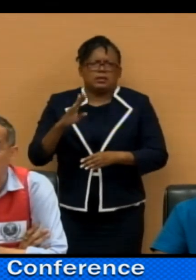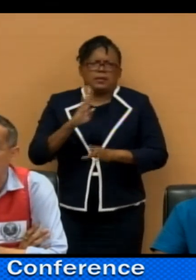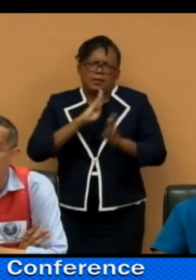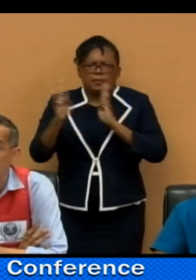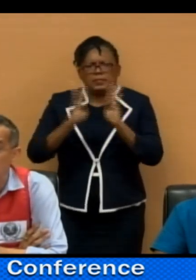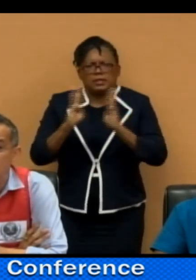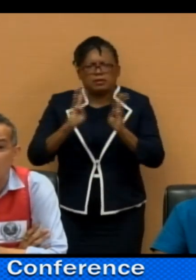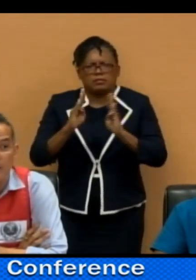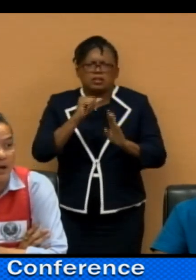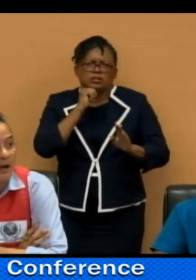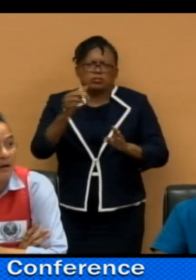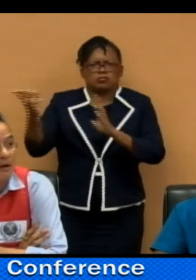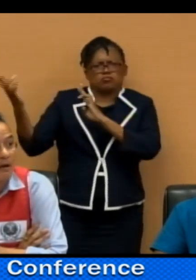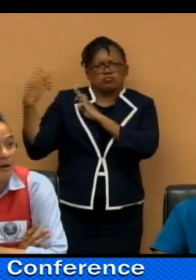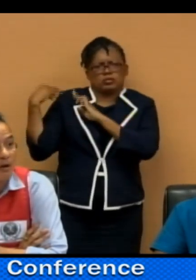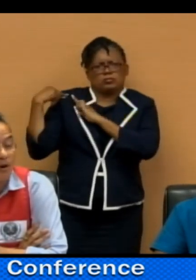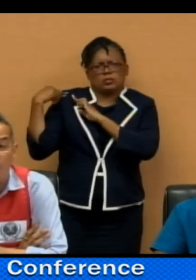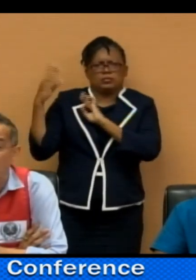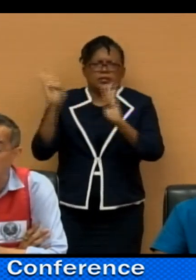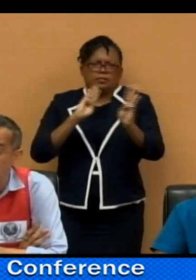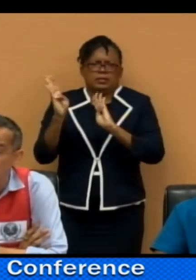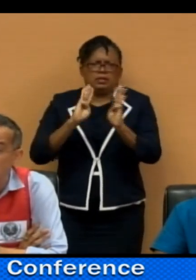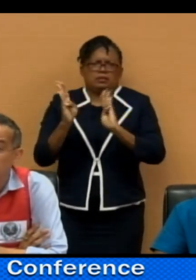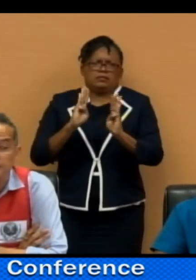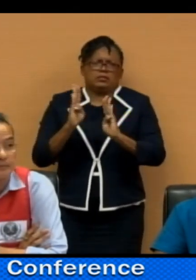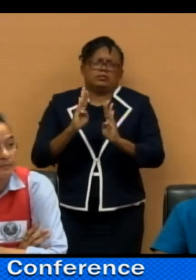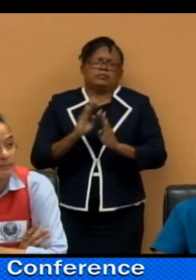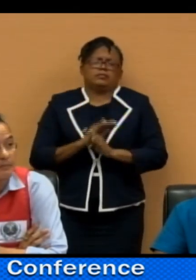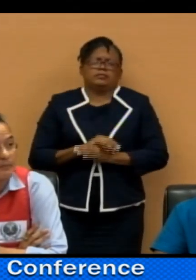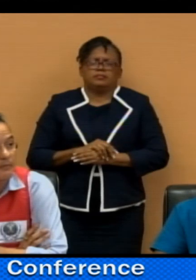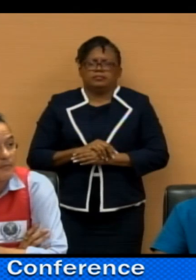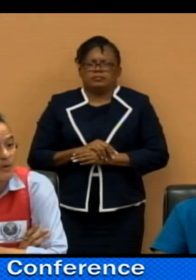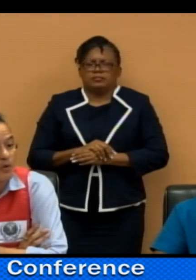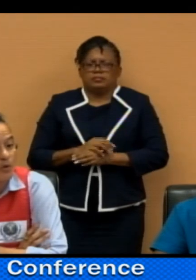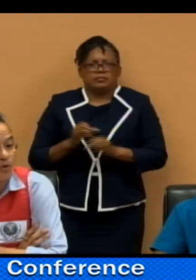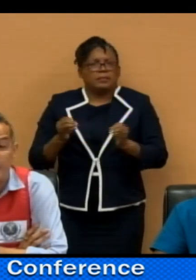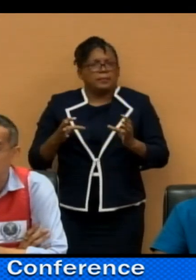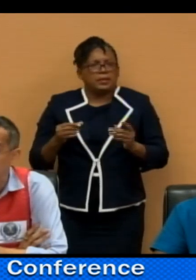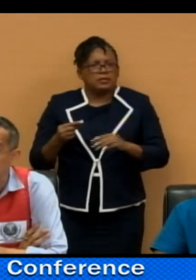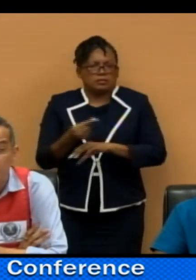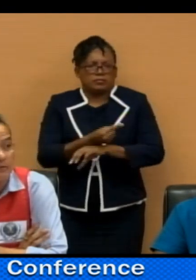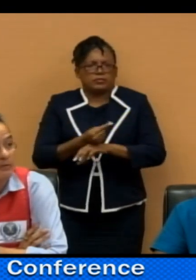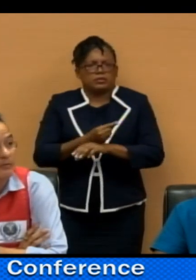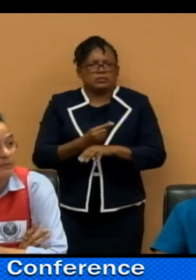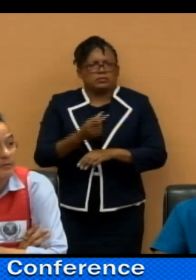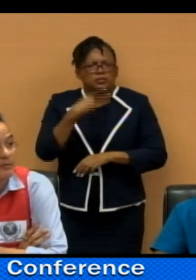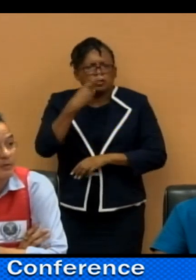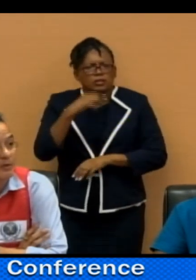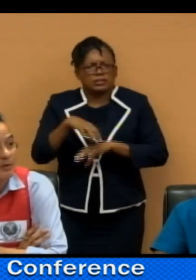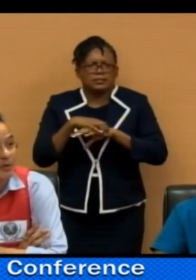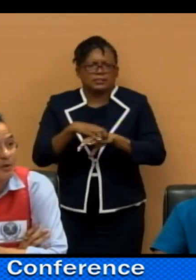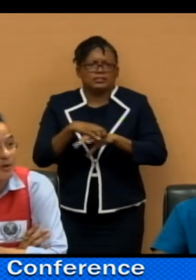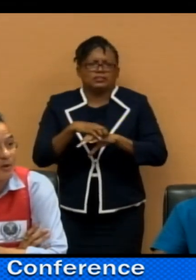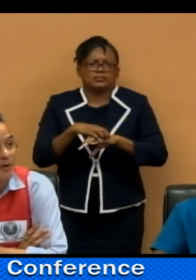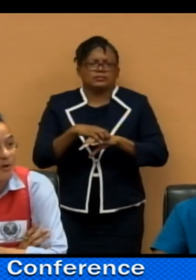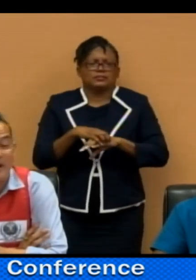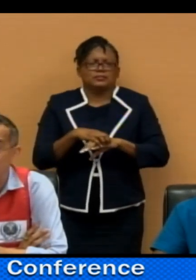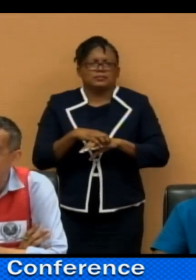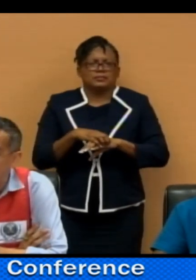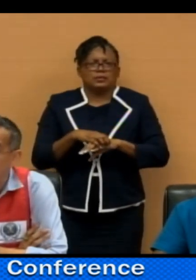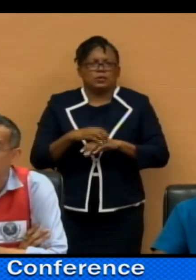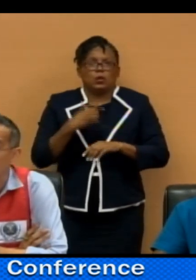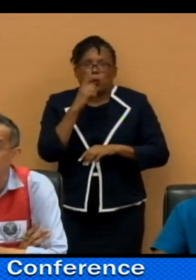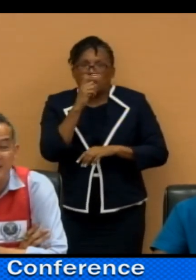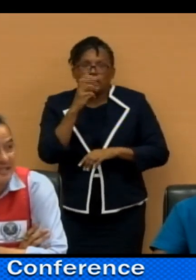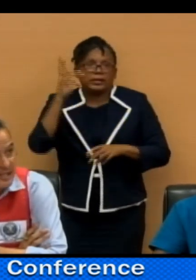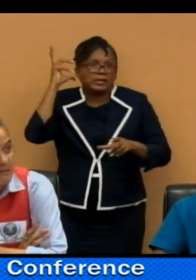There are individuals out there who are Grenadian, who speak English, who can